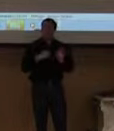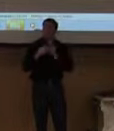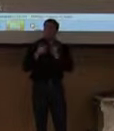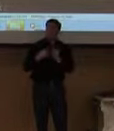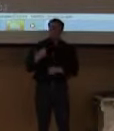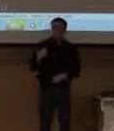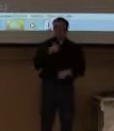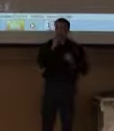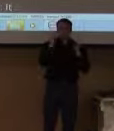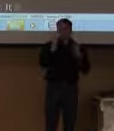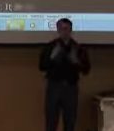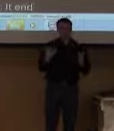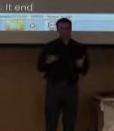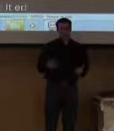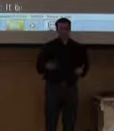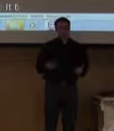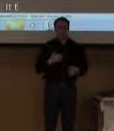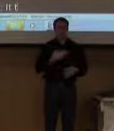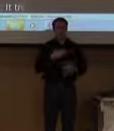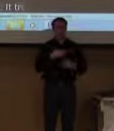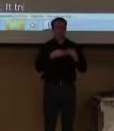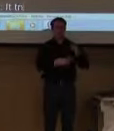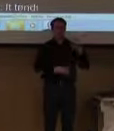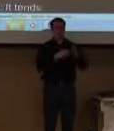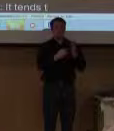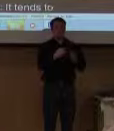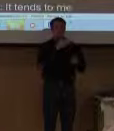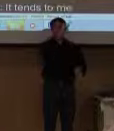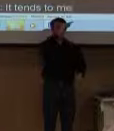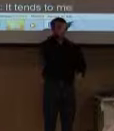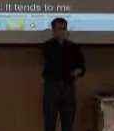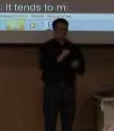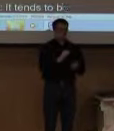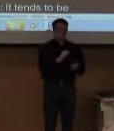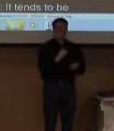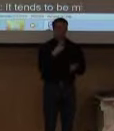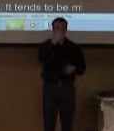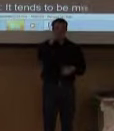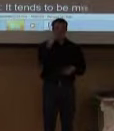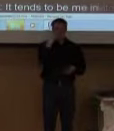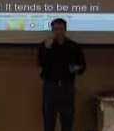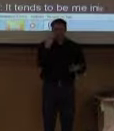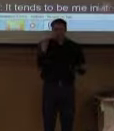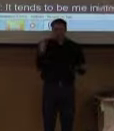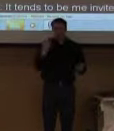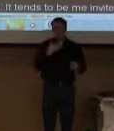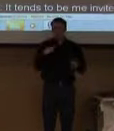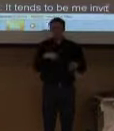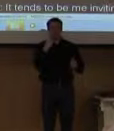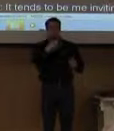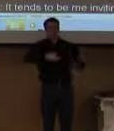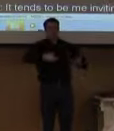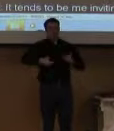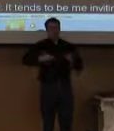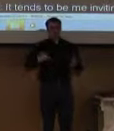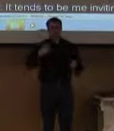I don't tutor much now, so my list of students has gone from this to this, because I only have, so my opportunity for inviting is